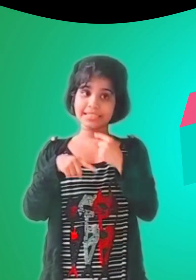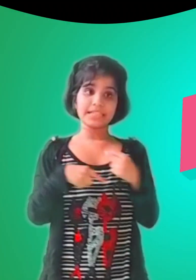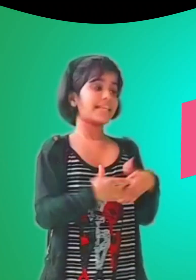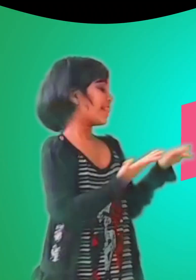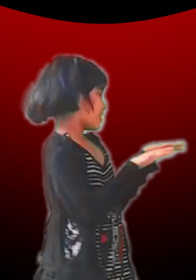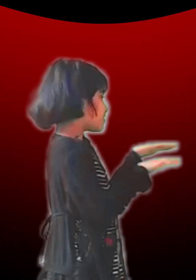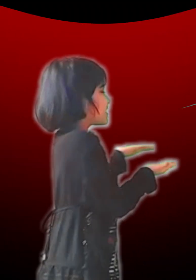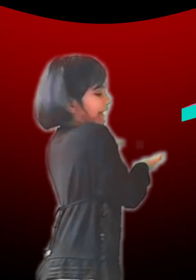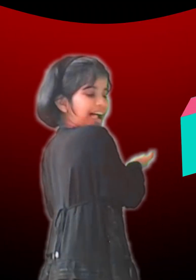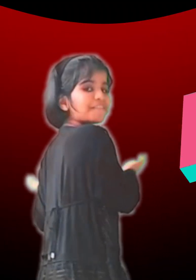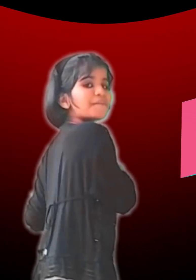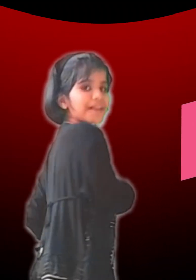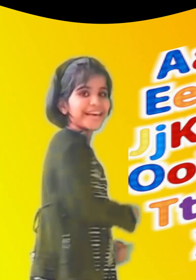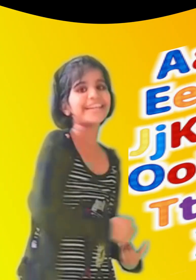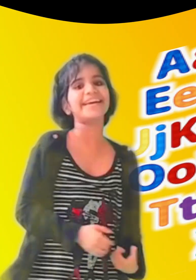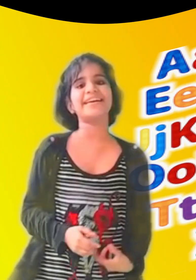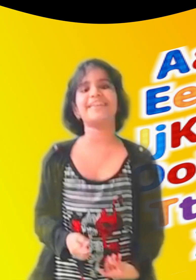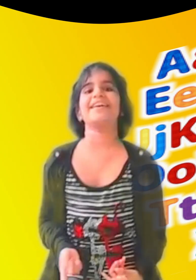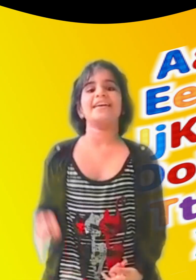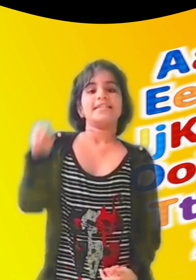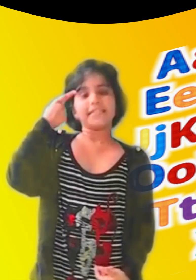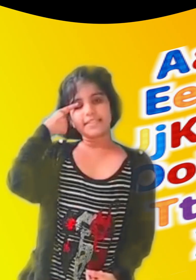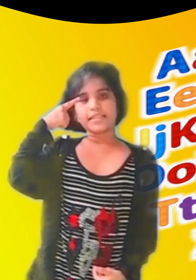C is sunny. The letters of the alphabet.